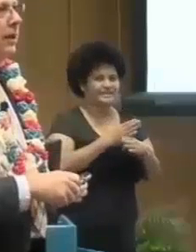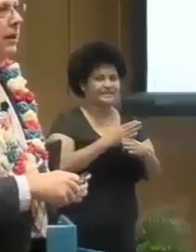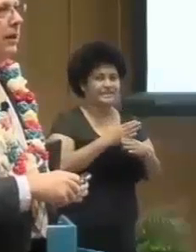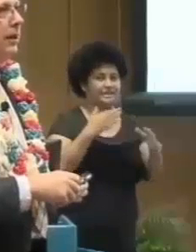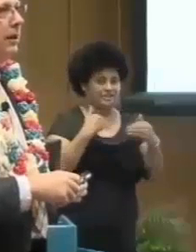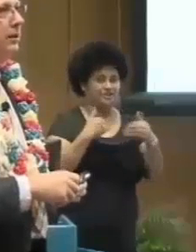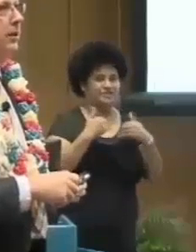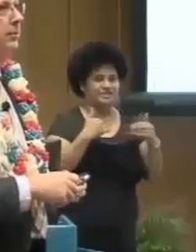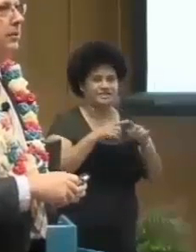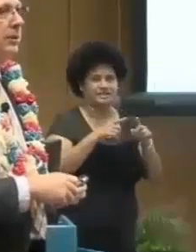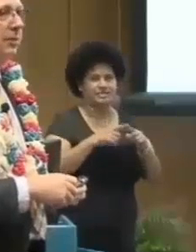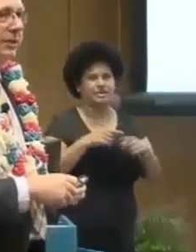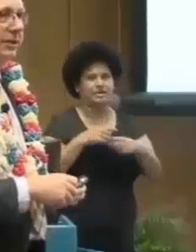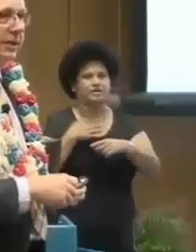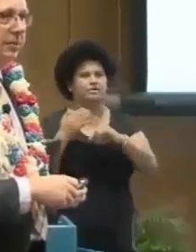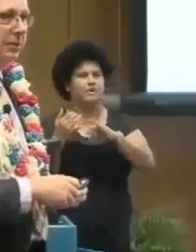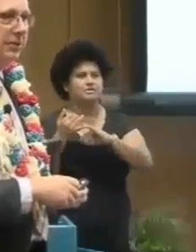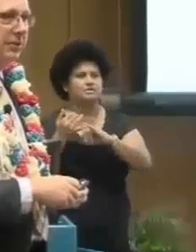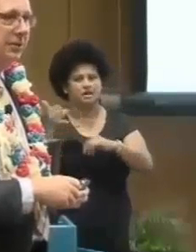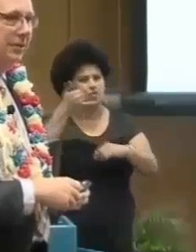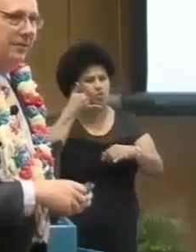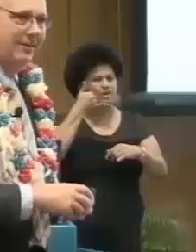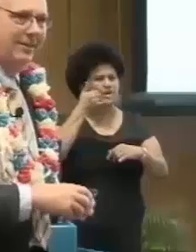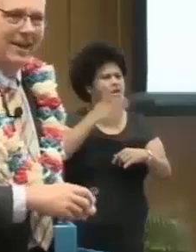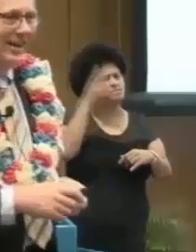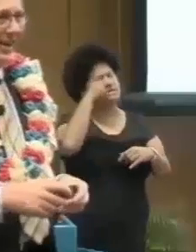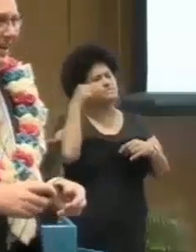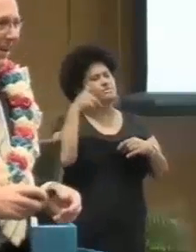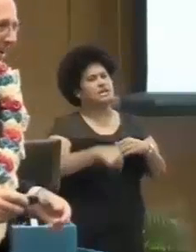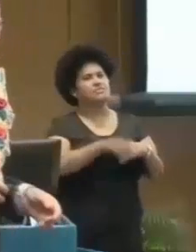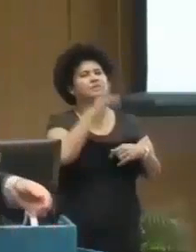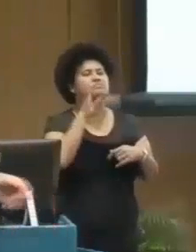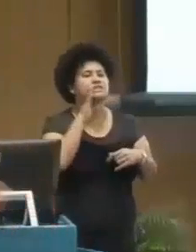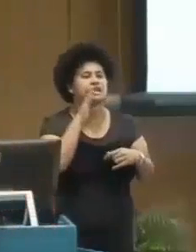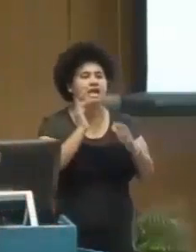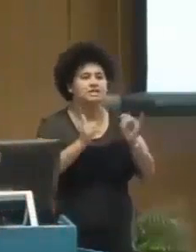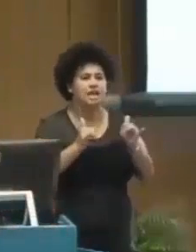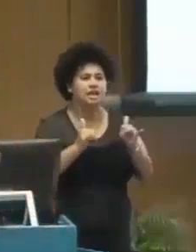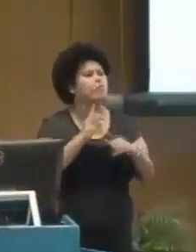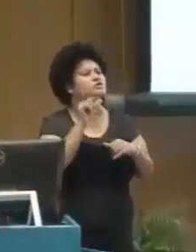us up. I slept in and missed my exam. What do I do?